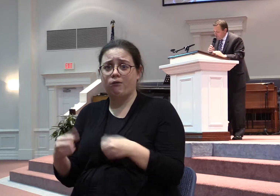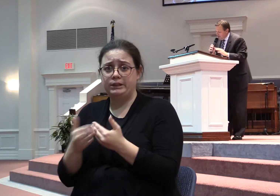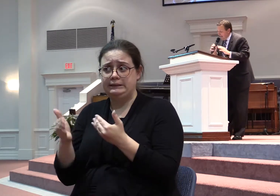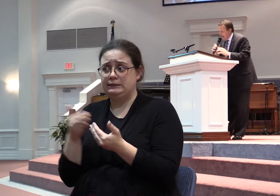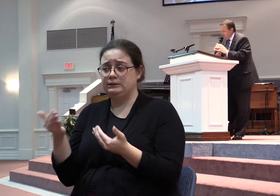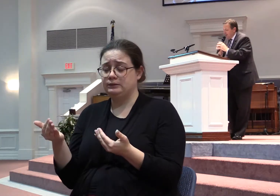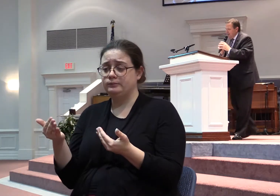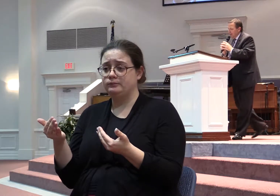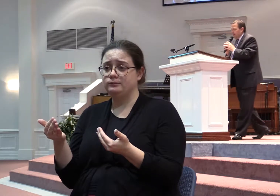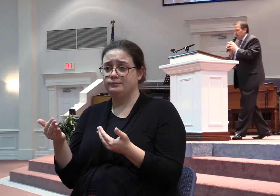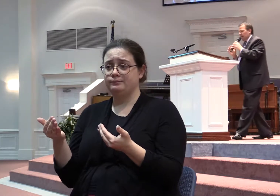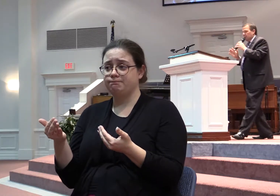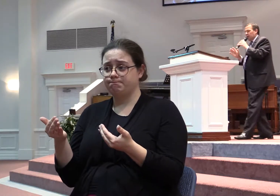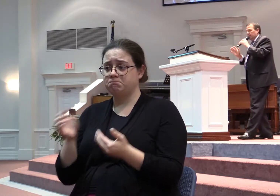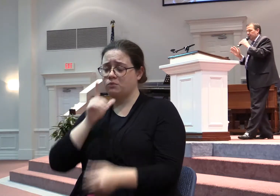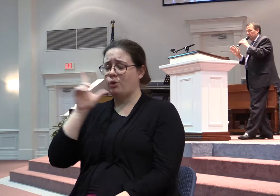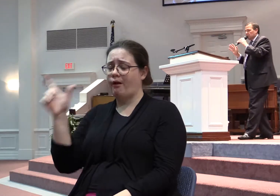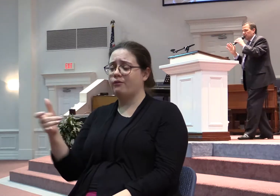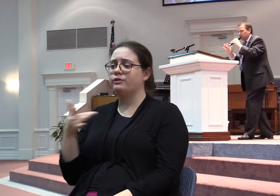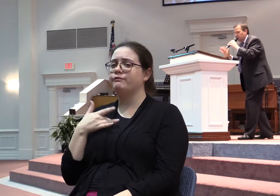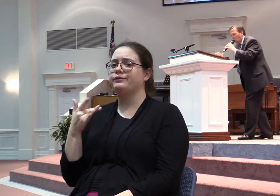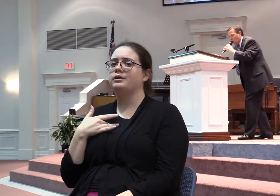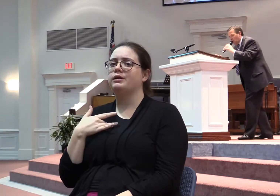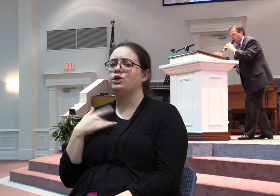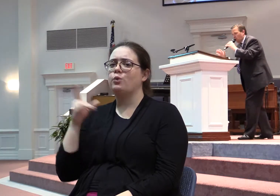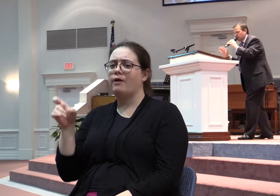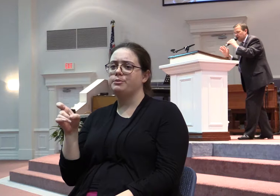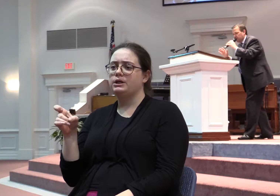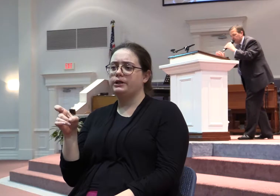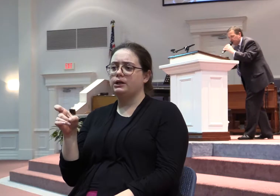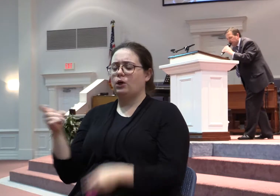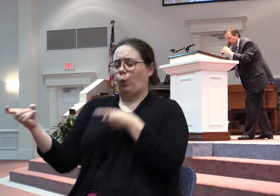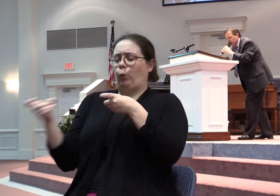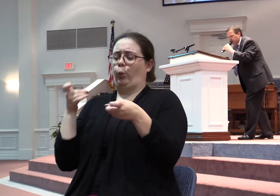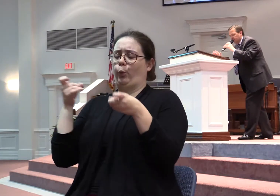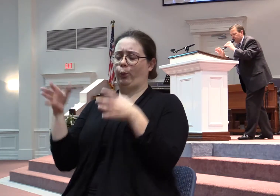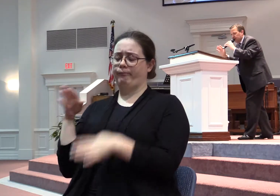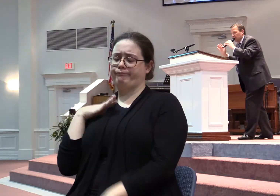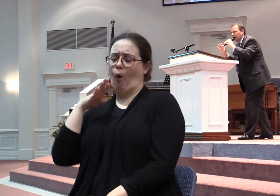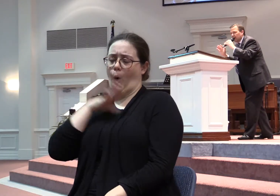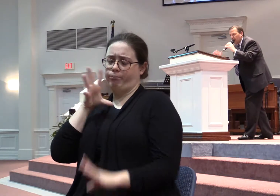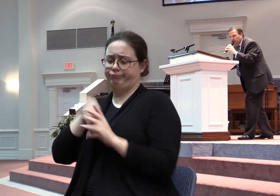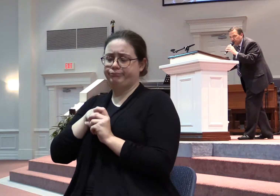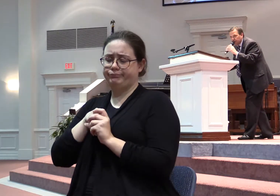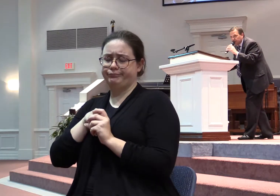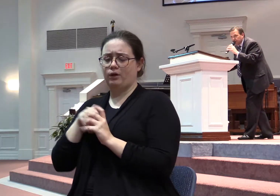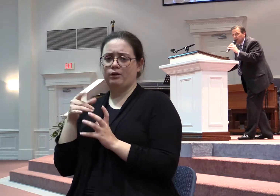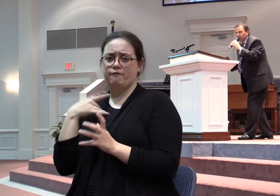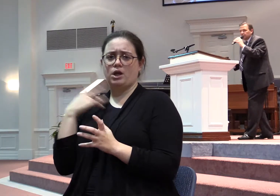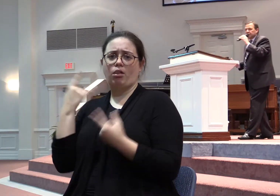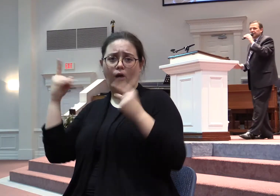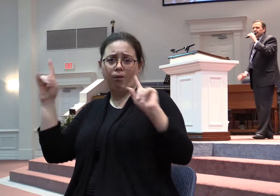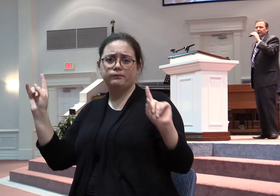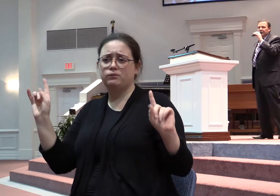You shouldn't have to feel like you got to be on some board or some committee to feel accomplished.